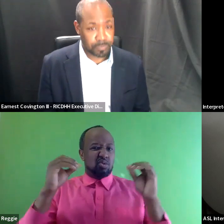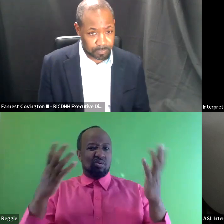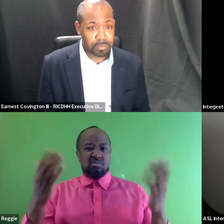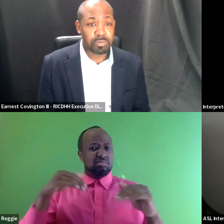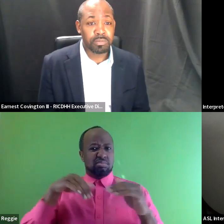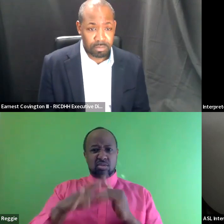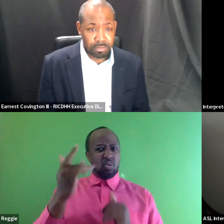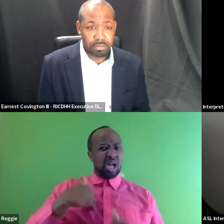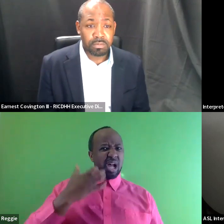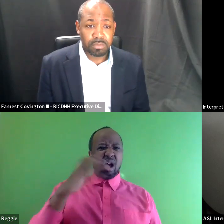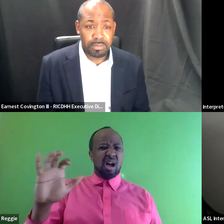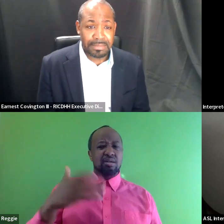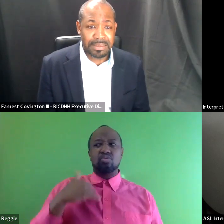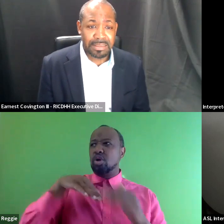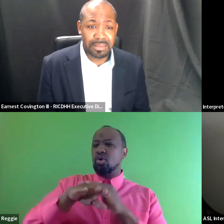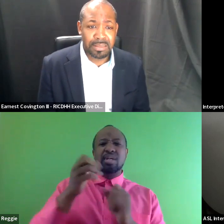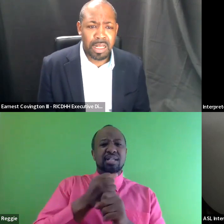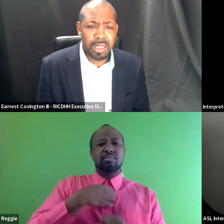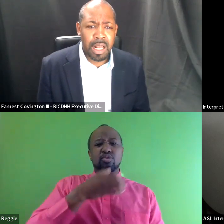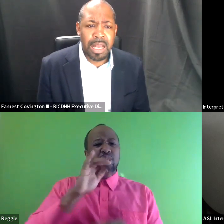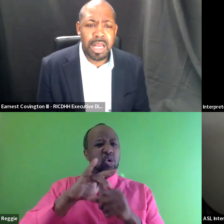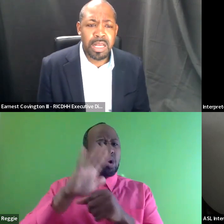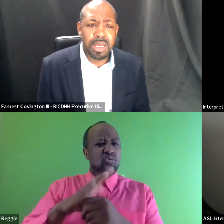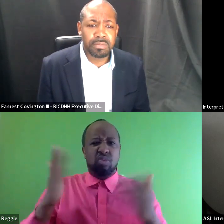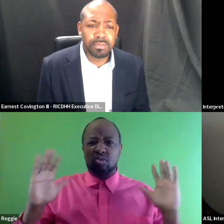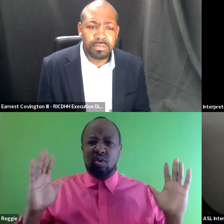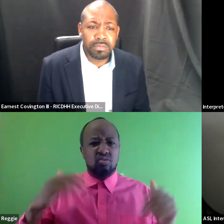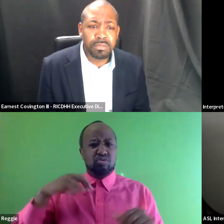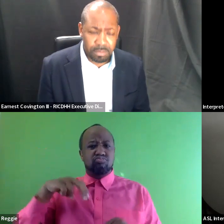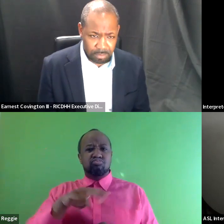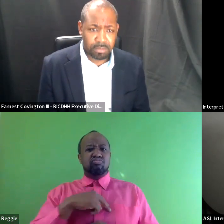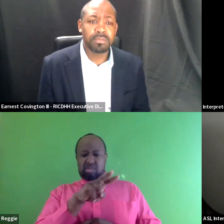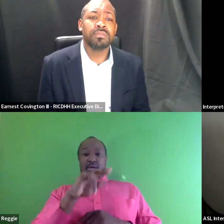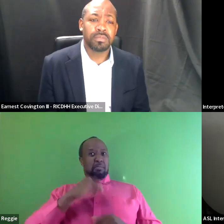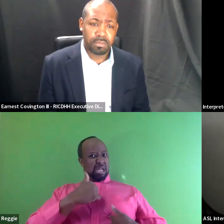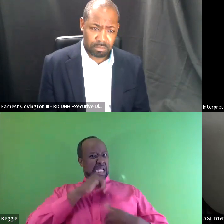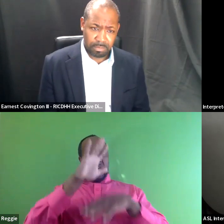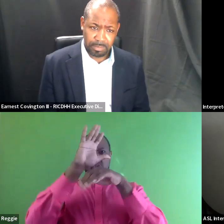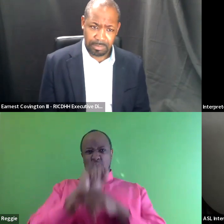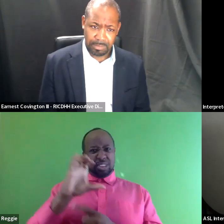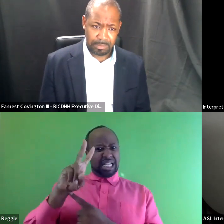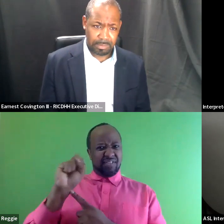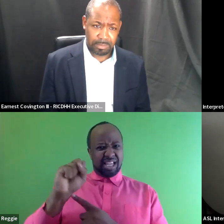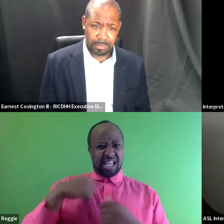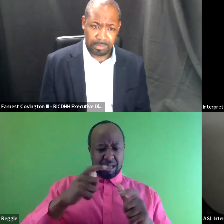I was at a CVS, you know, it's a store. It was hot out, I needed a Coke.